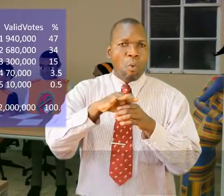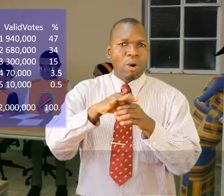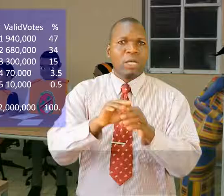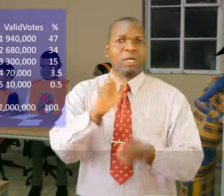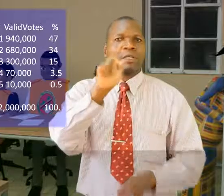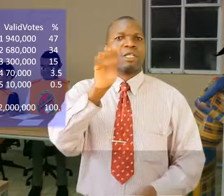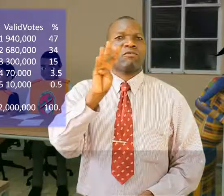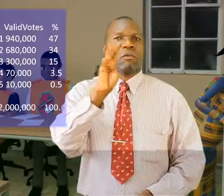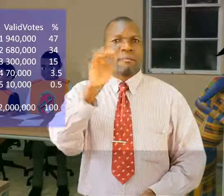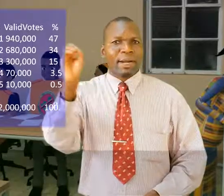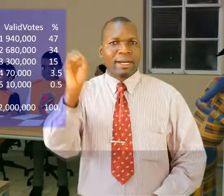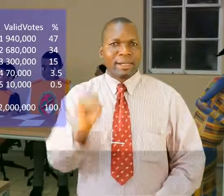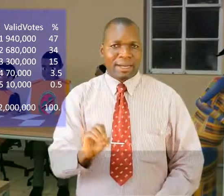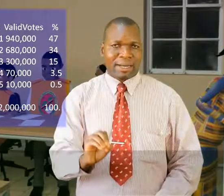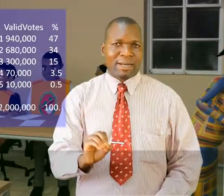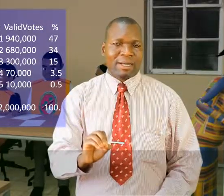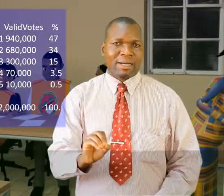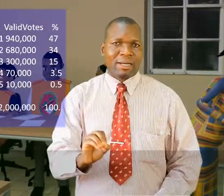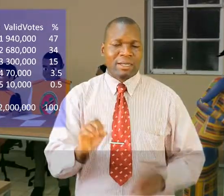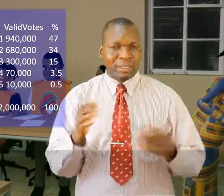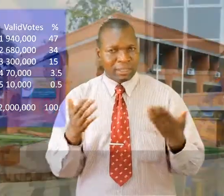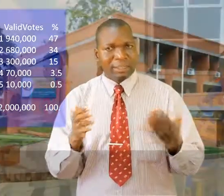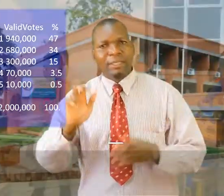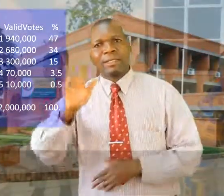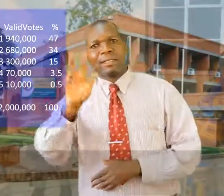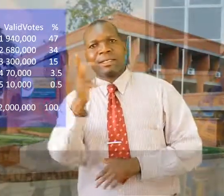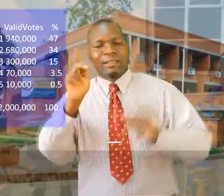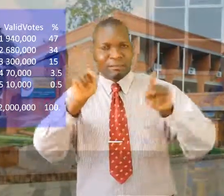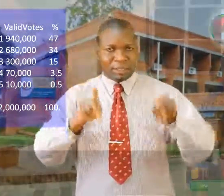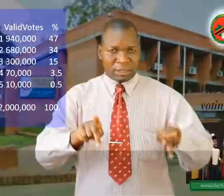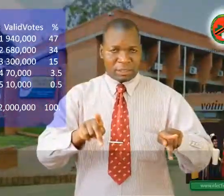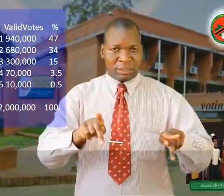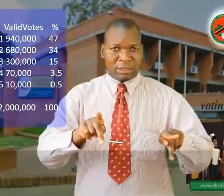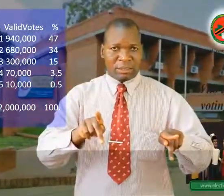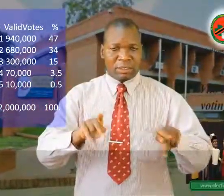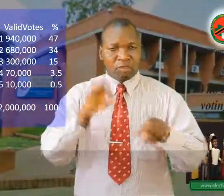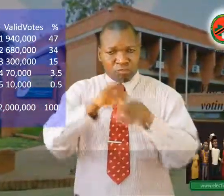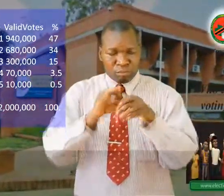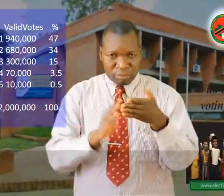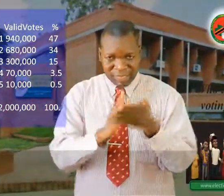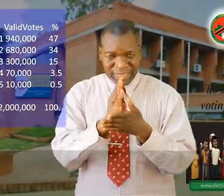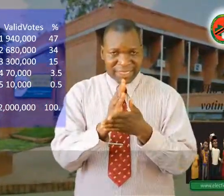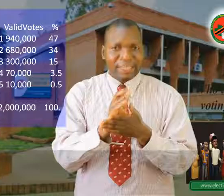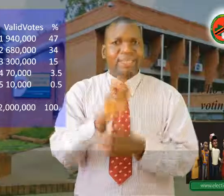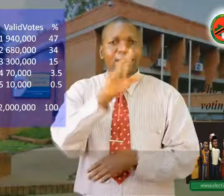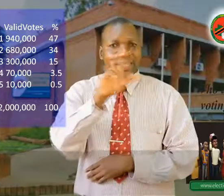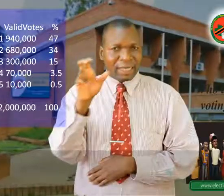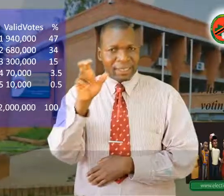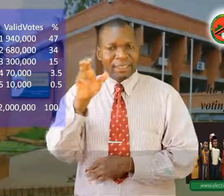Candidate 3, valid votes 300,000, percentage